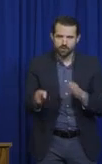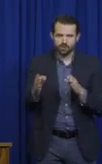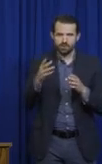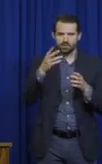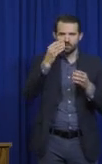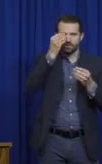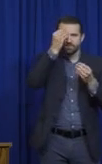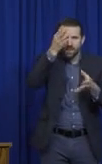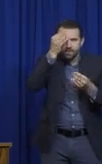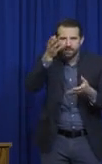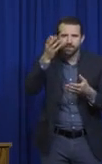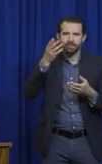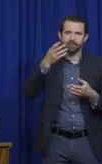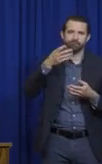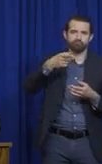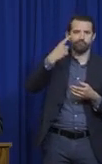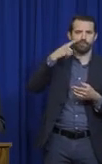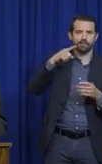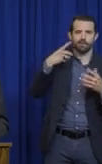on antibody testing.